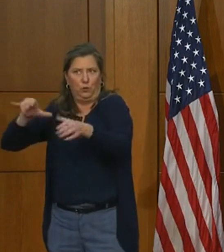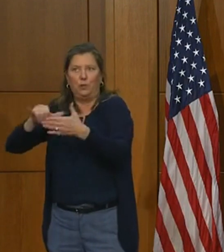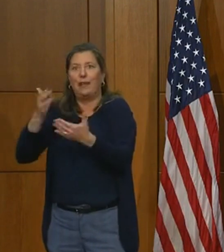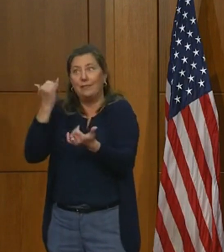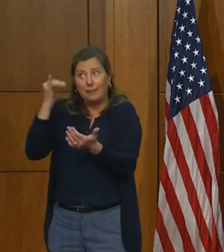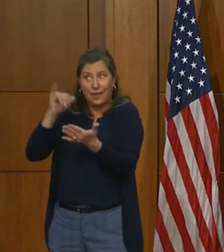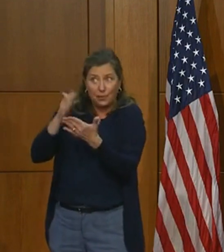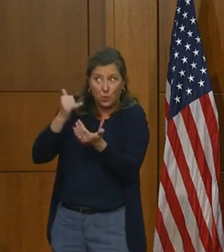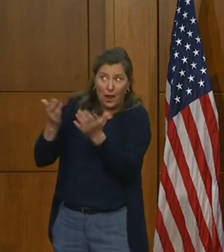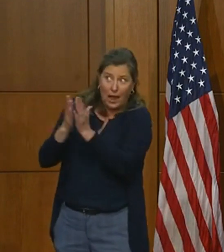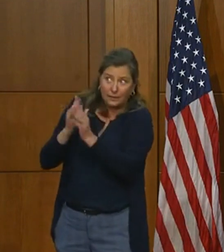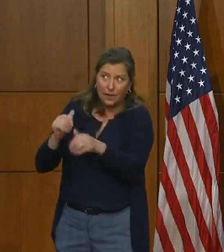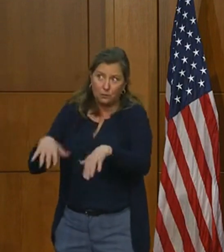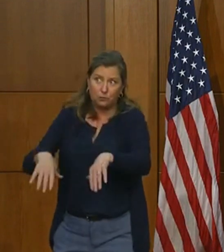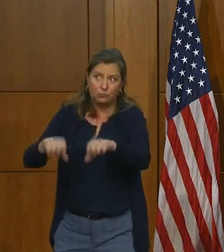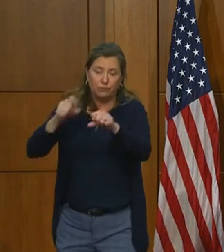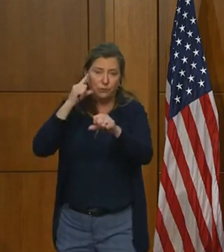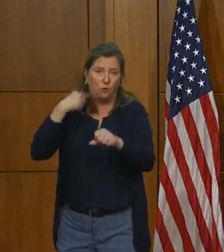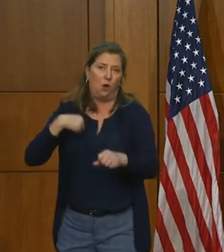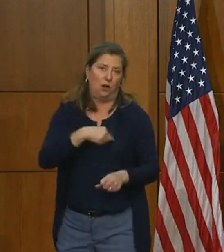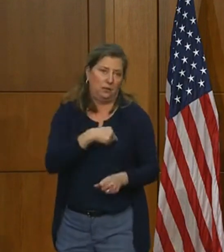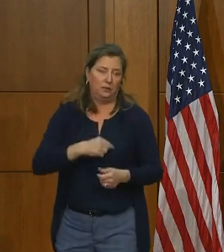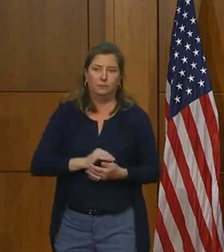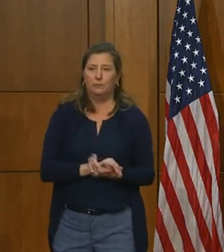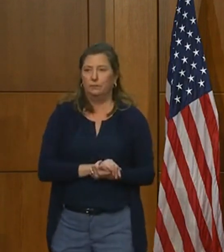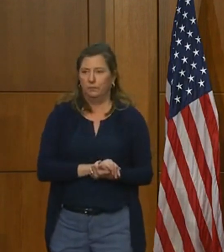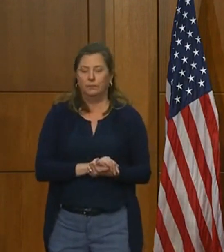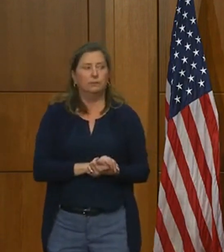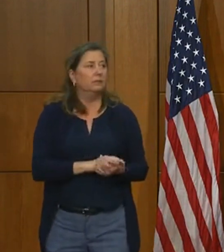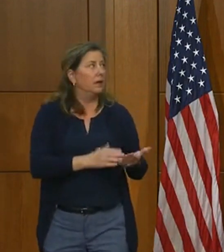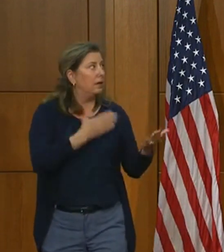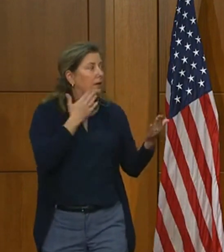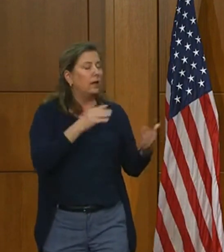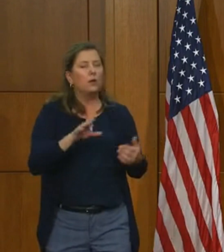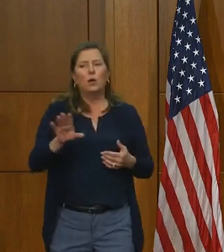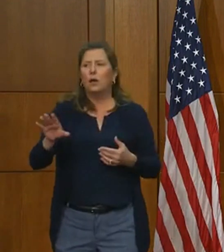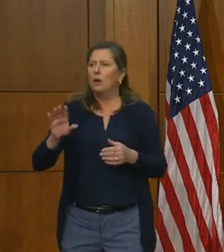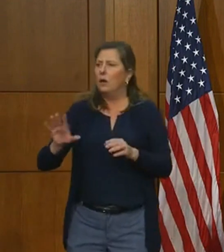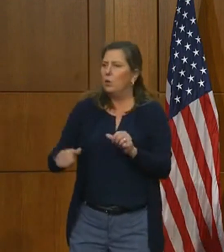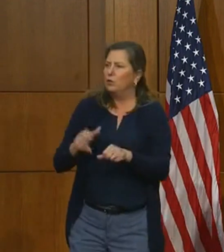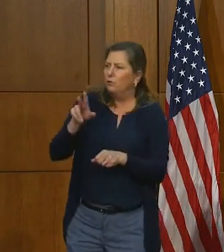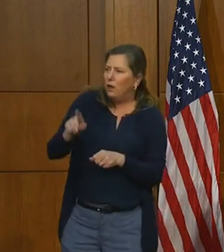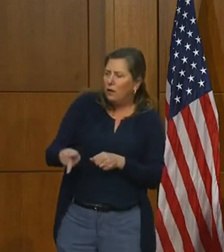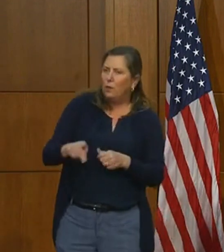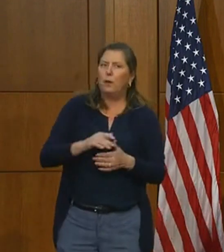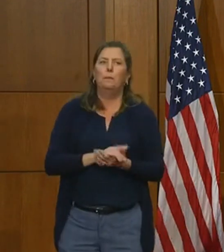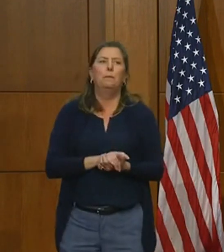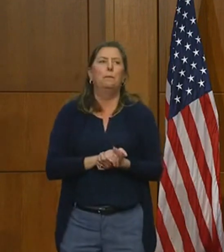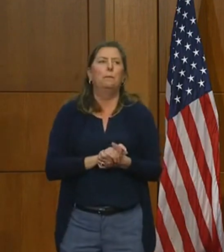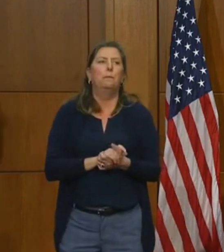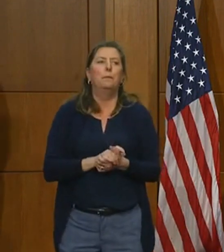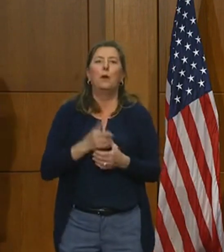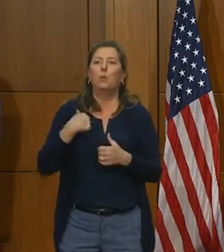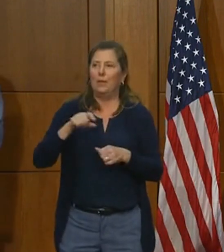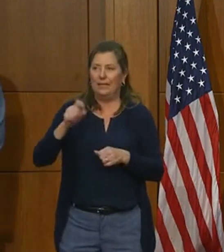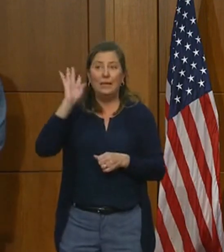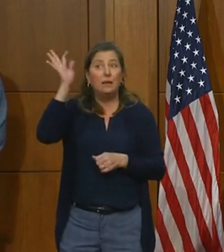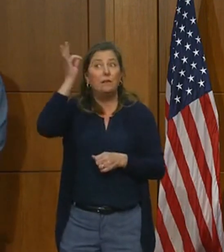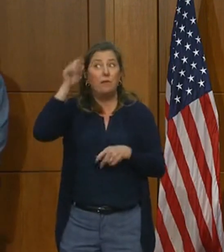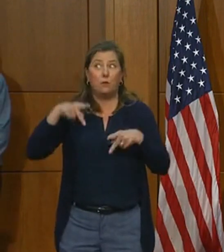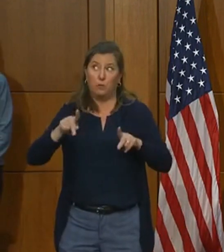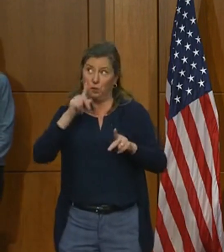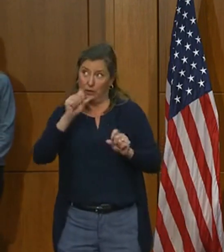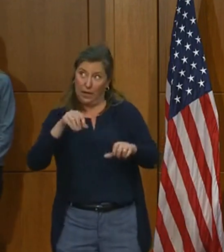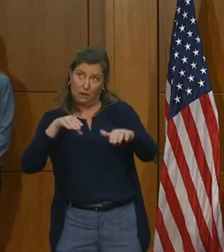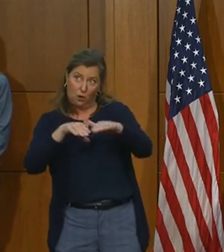them to intervene on their behalf. And thank you, Brian. And just to follow up, we do need federal permission to go into